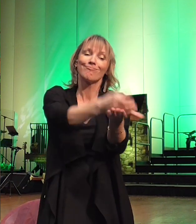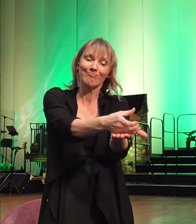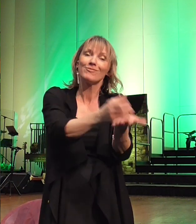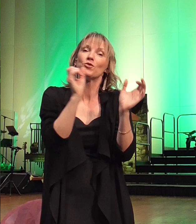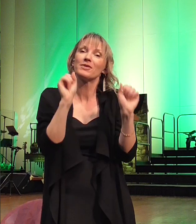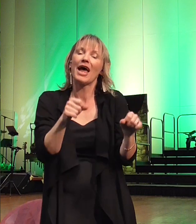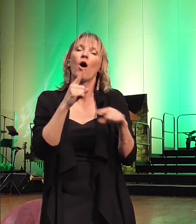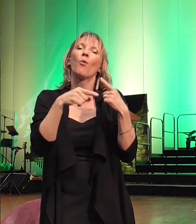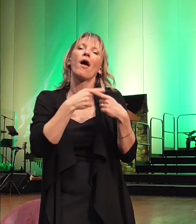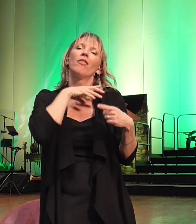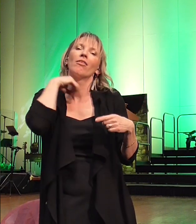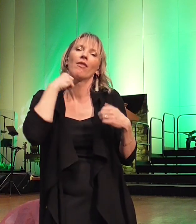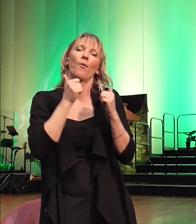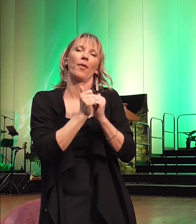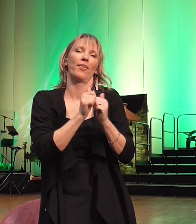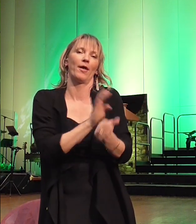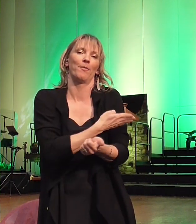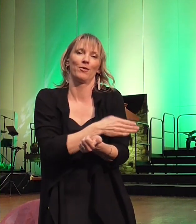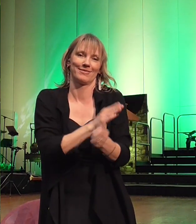music.